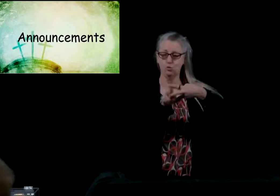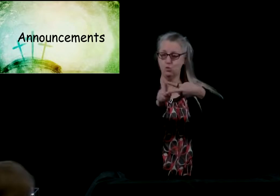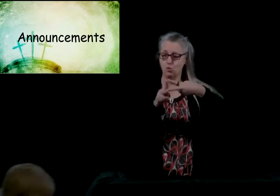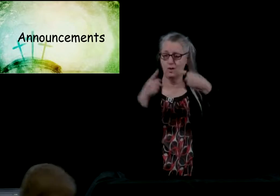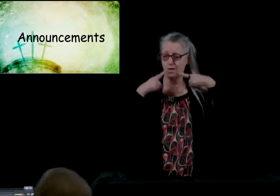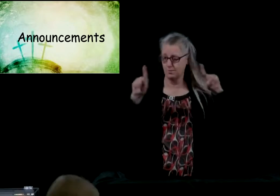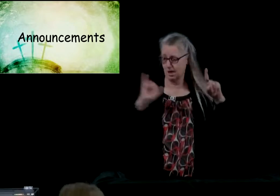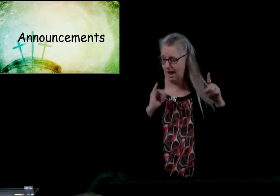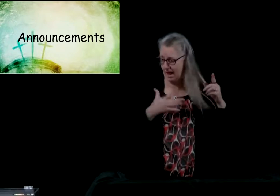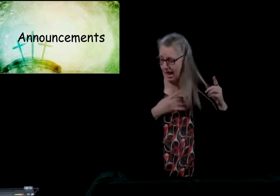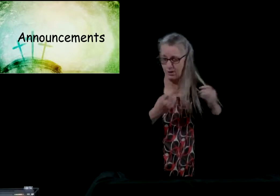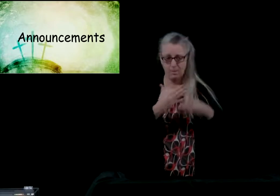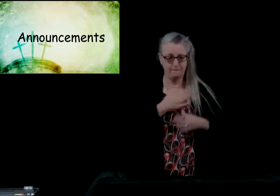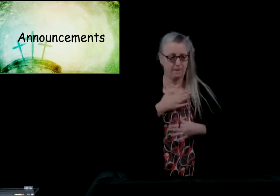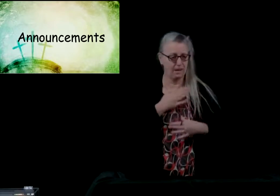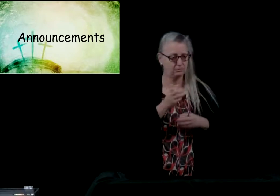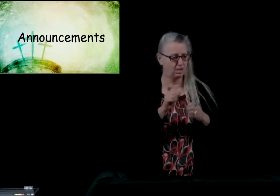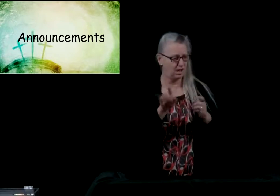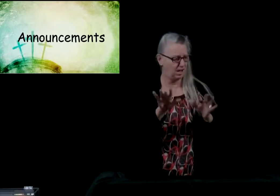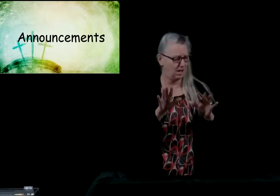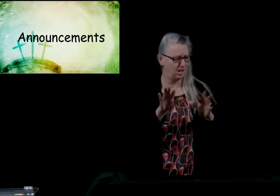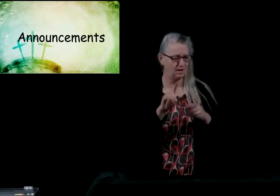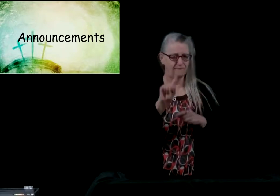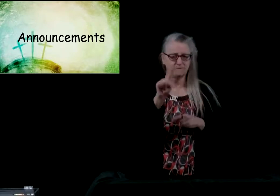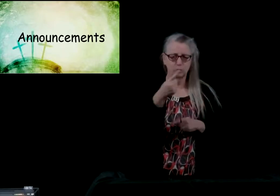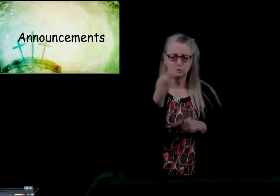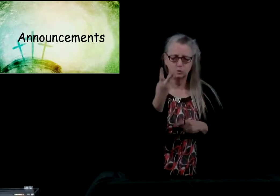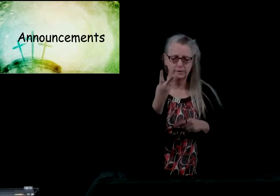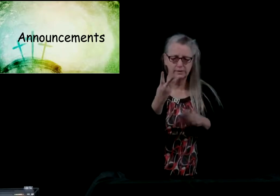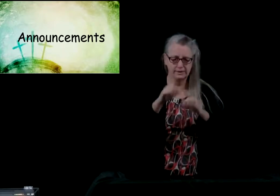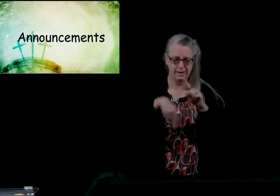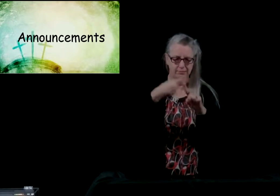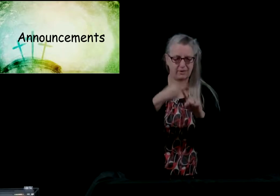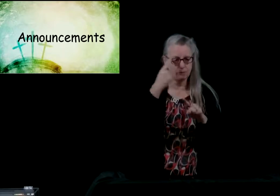All right. Two announcements. I would like